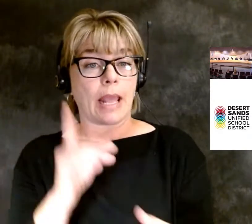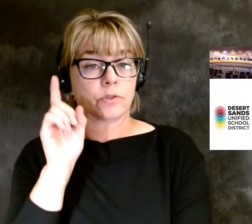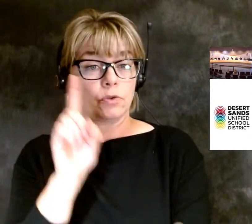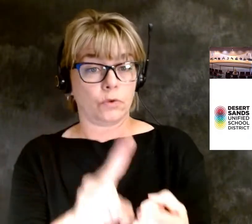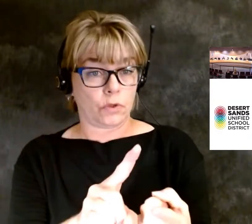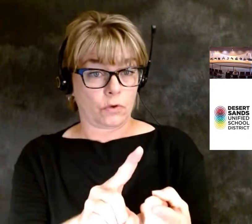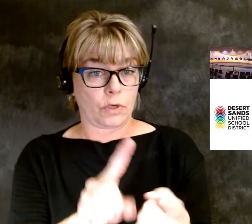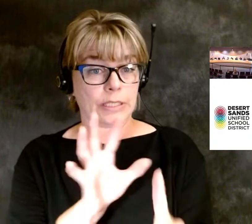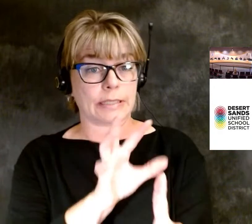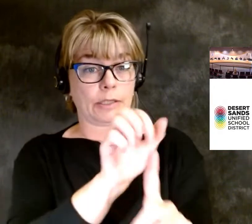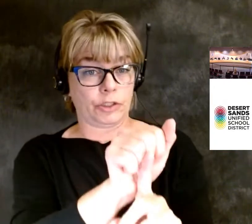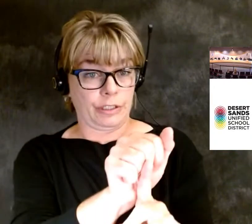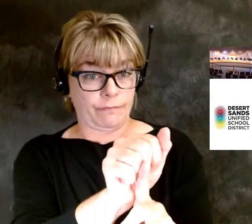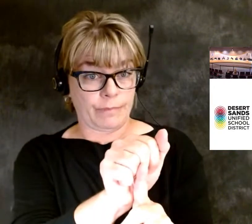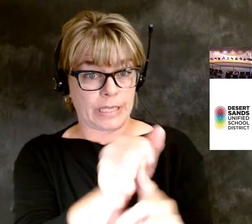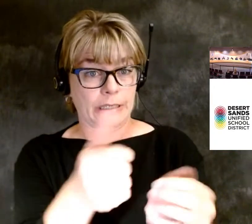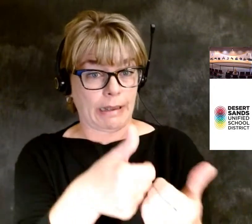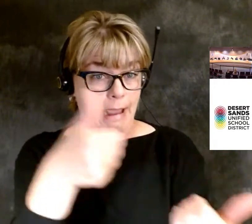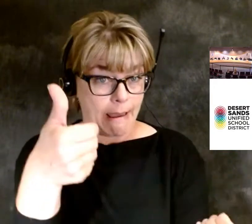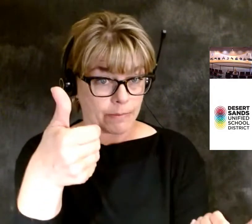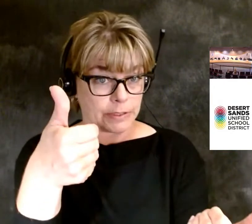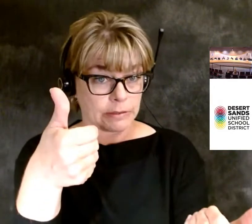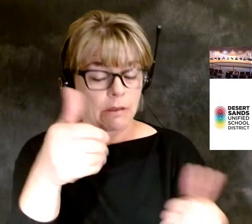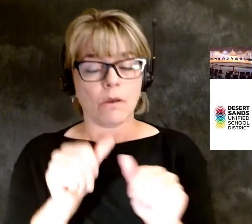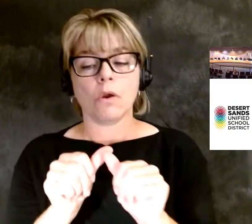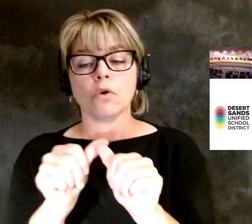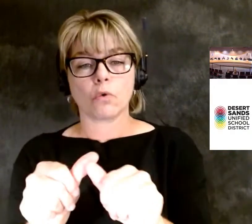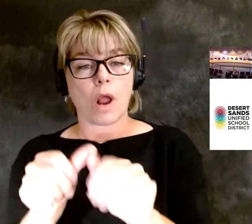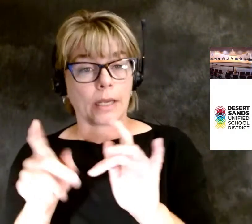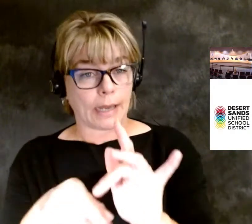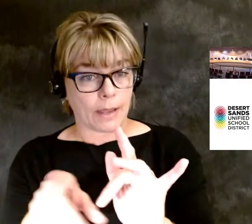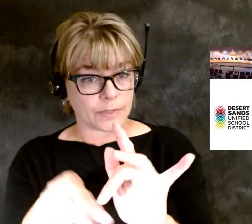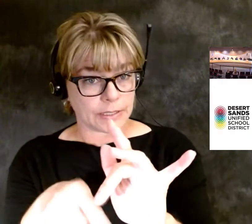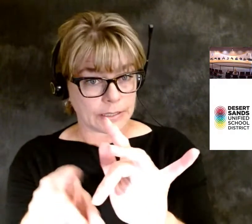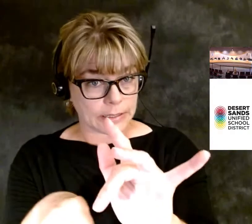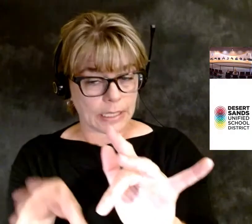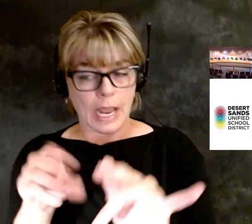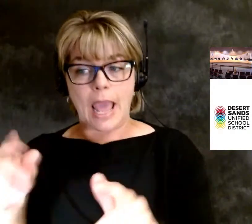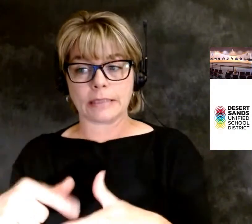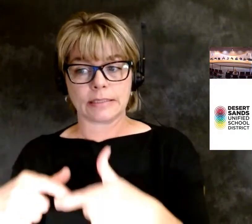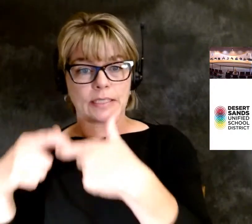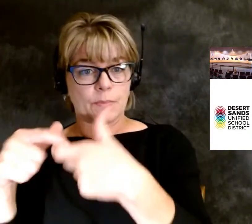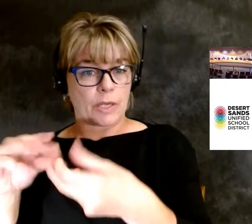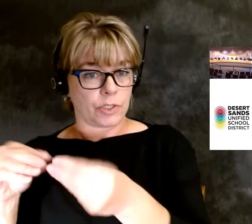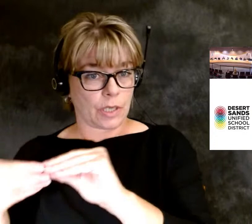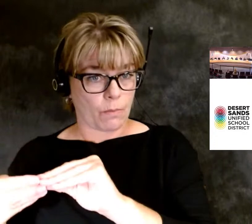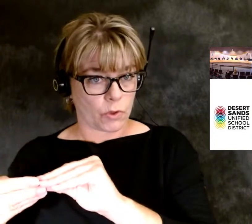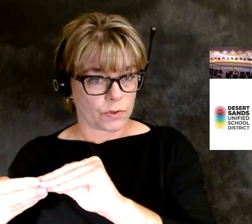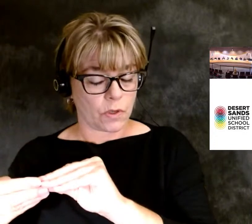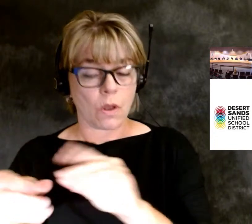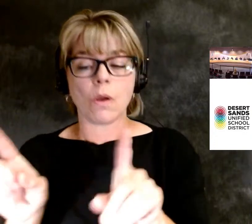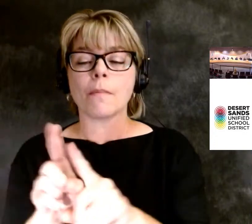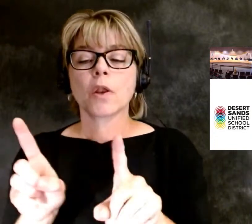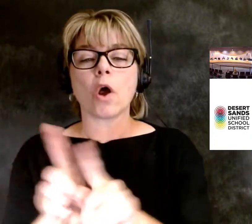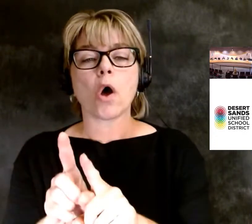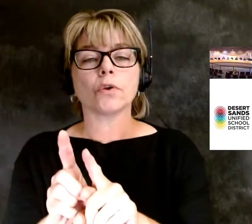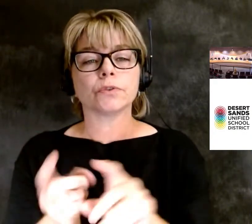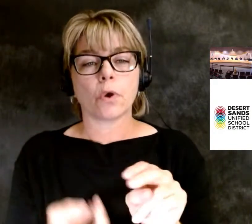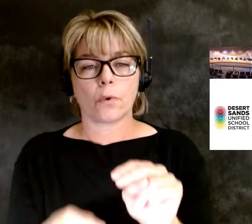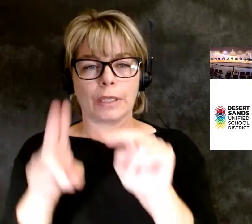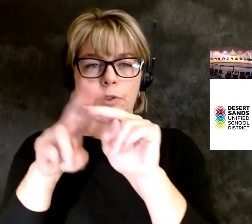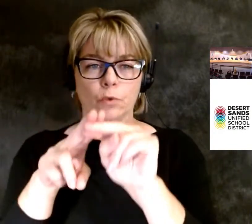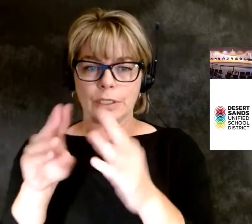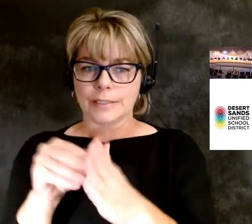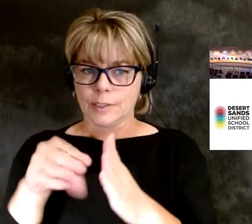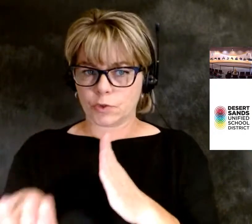chronic absenteeism, and suspension rates, but then also increasing student achievement in all student